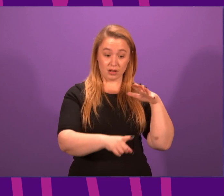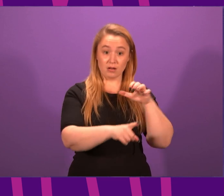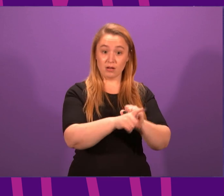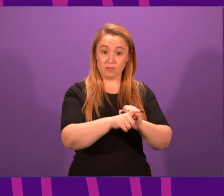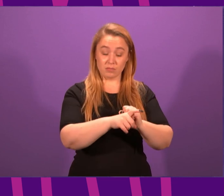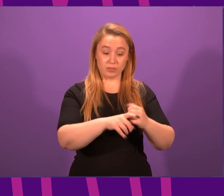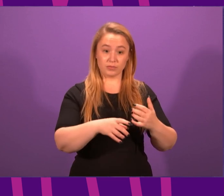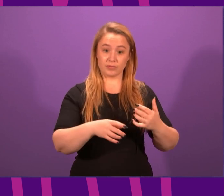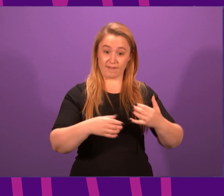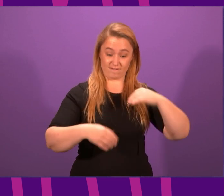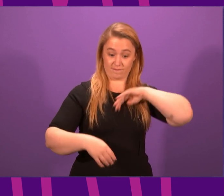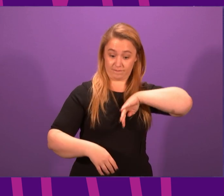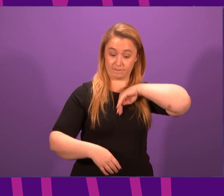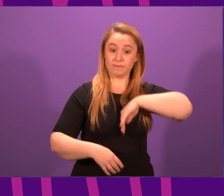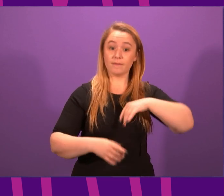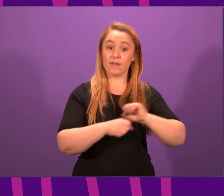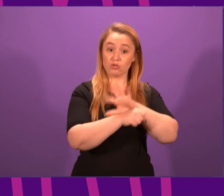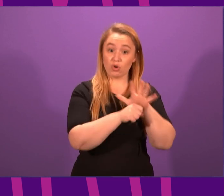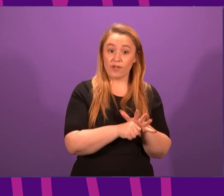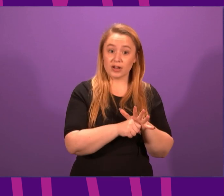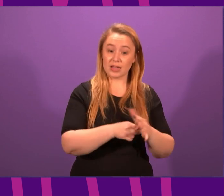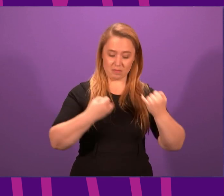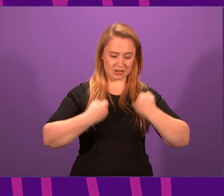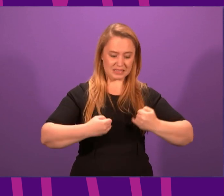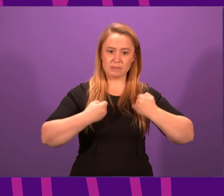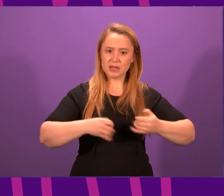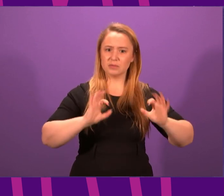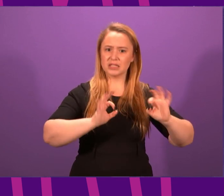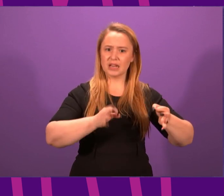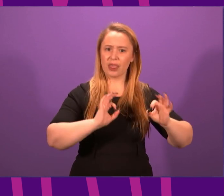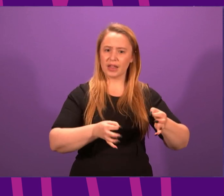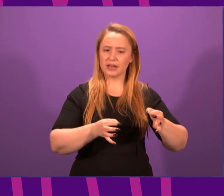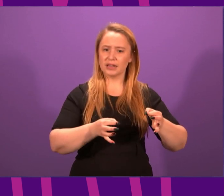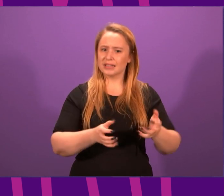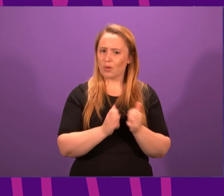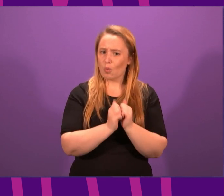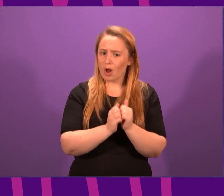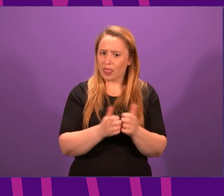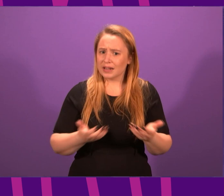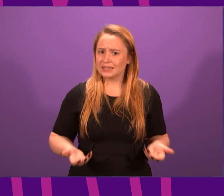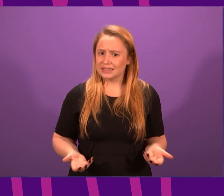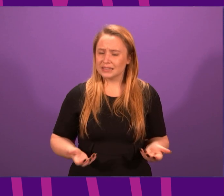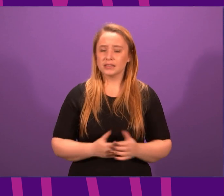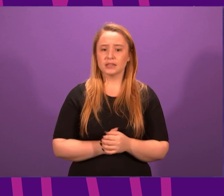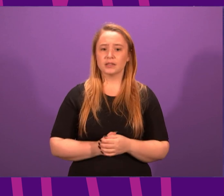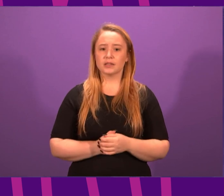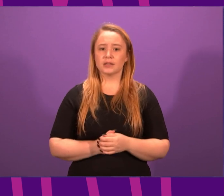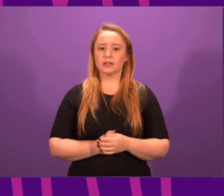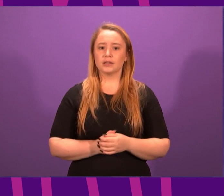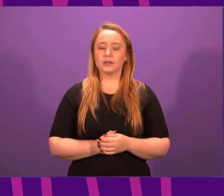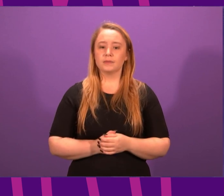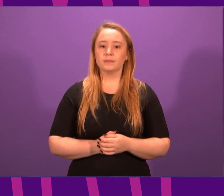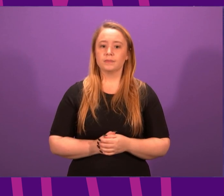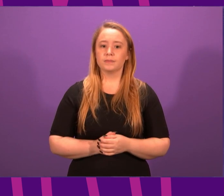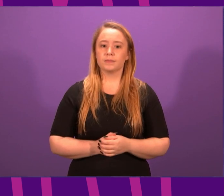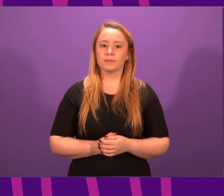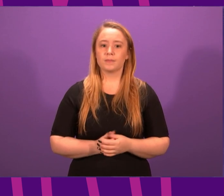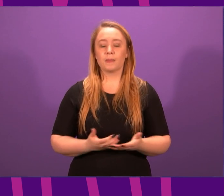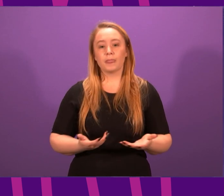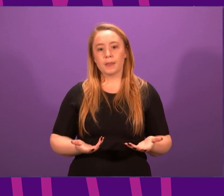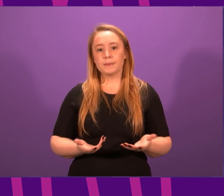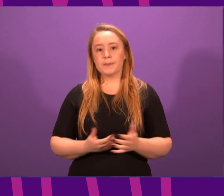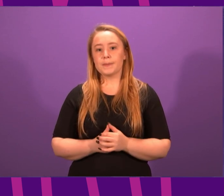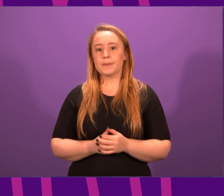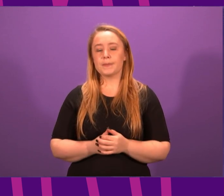not showing symptoms is a benefit that outweighs any of the disadvantages? First Minister.